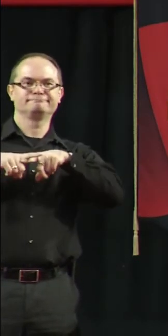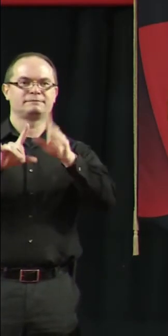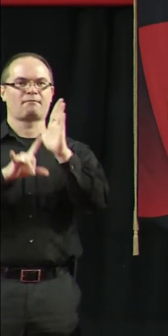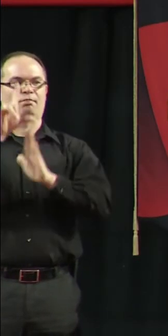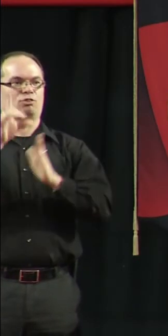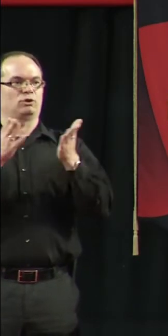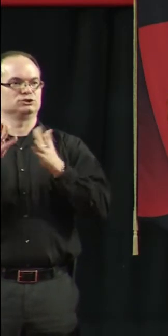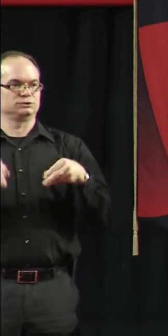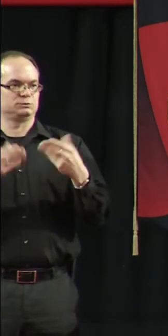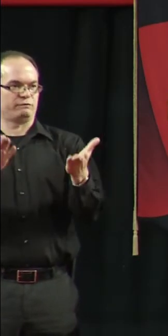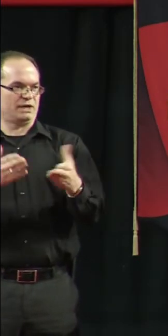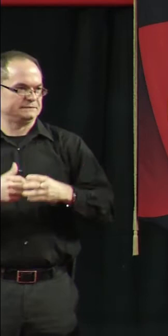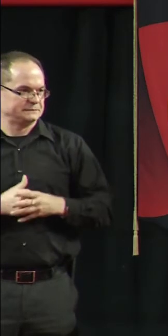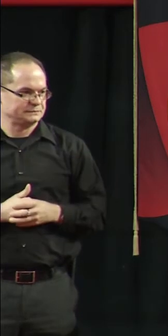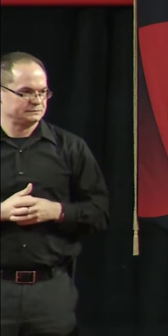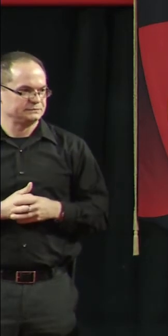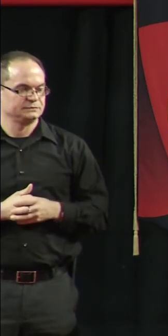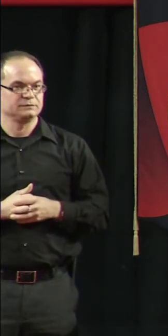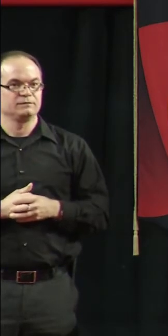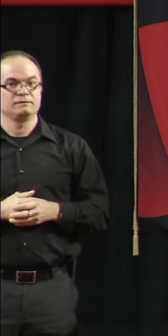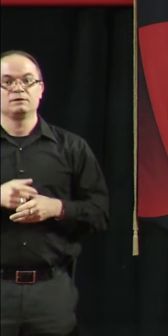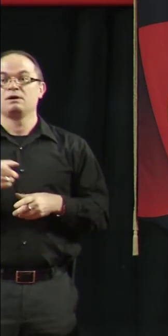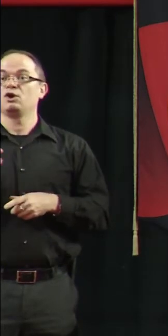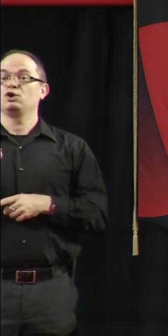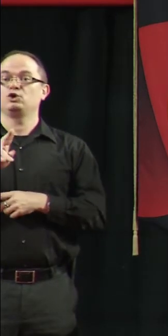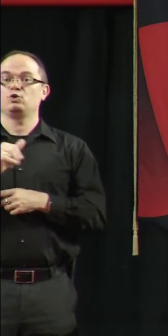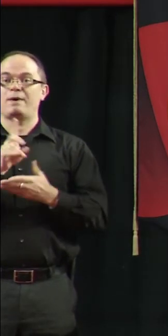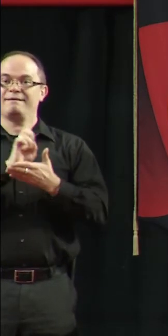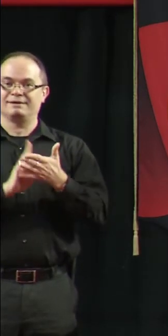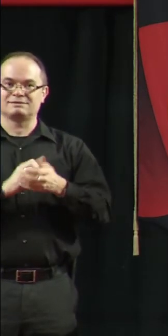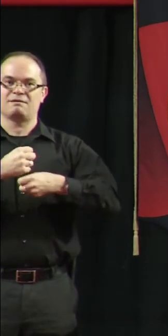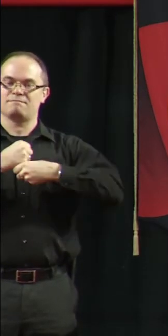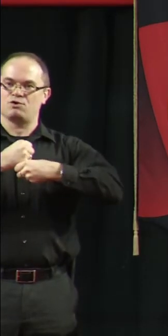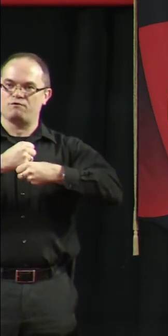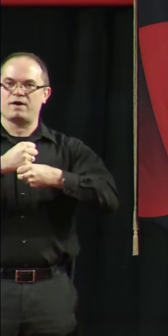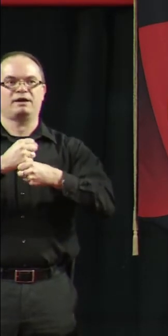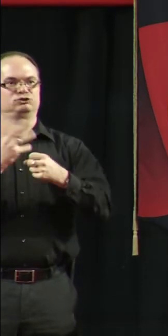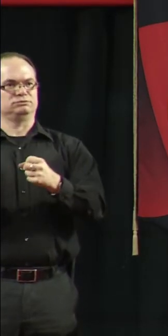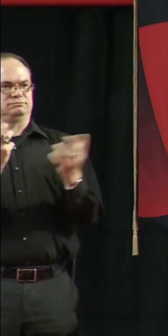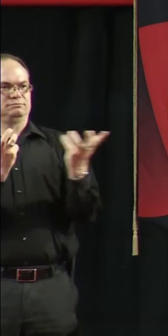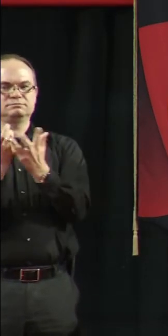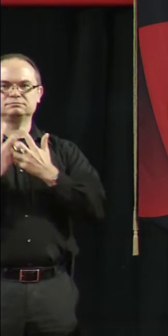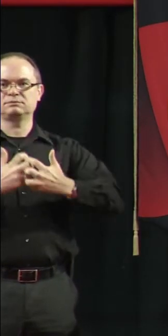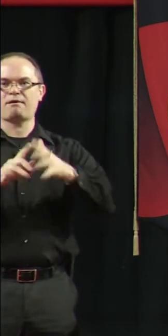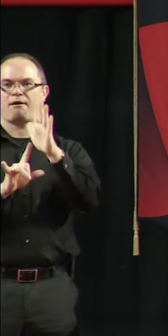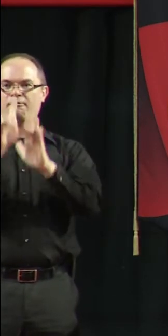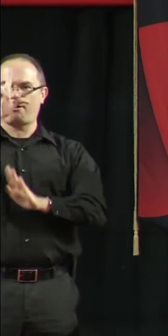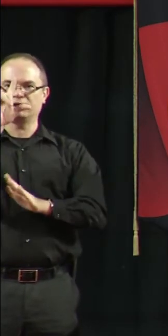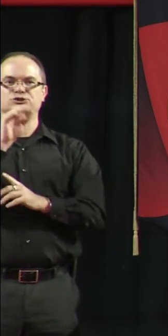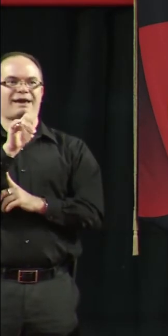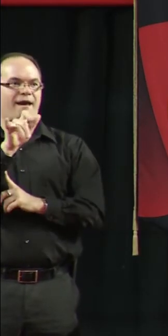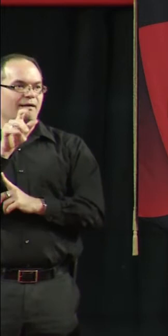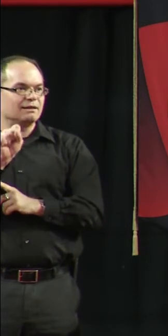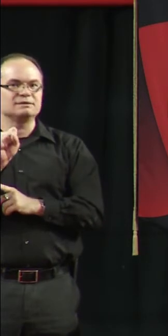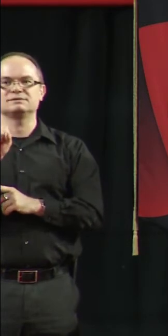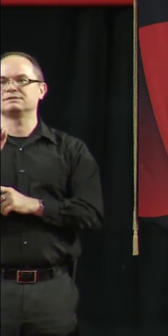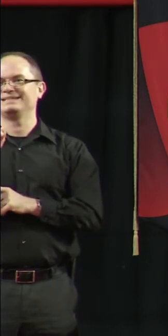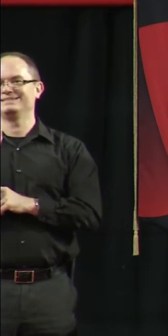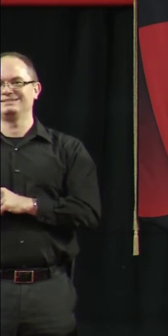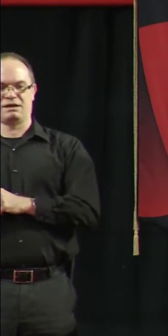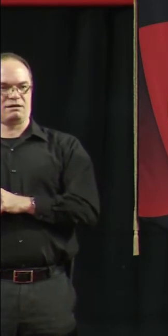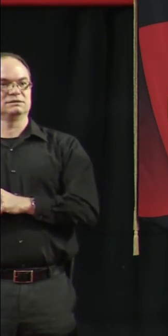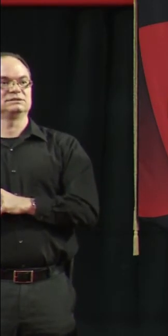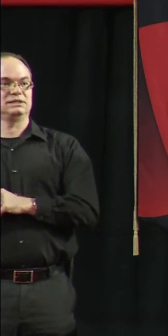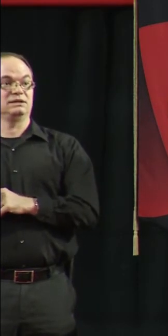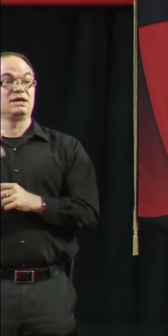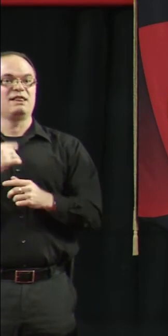launch service provider. ULA designs, manufactures, integrates, and launches Atlas and Delta launch